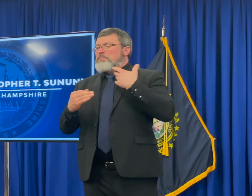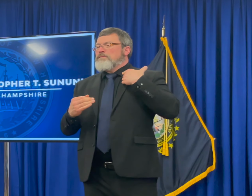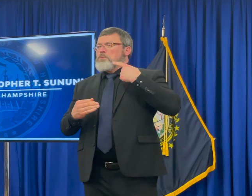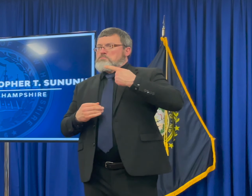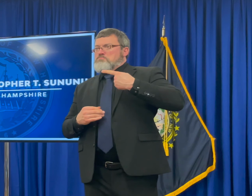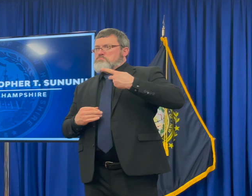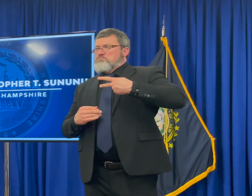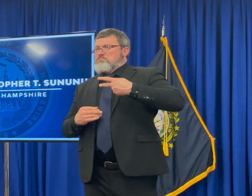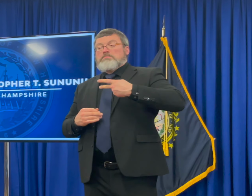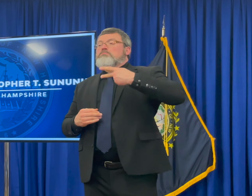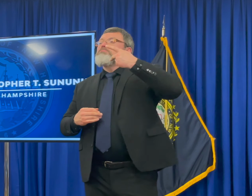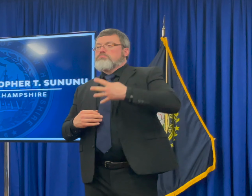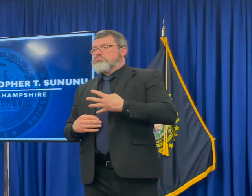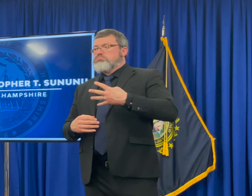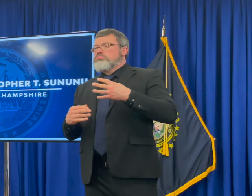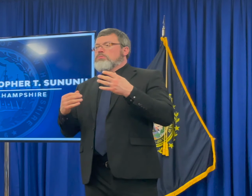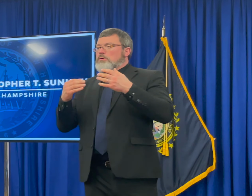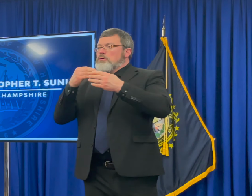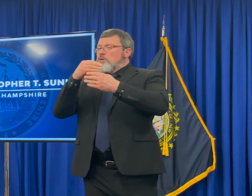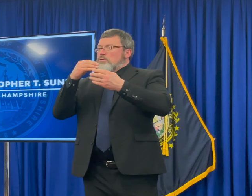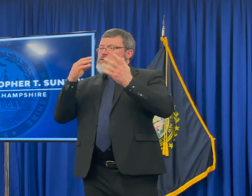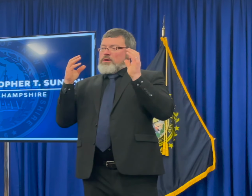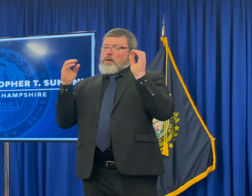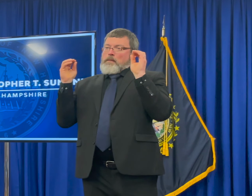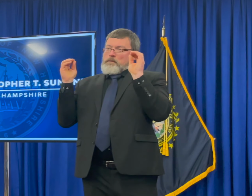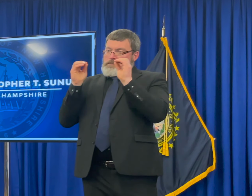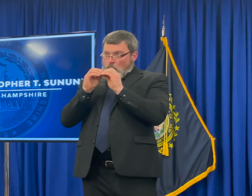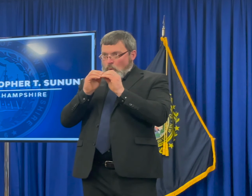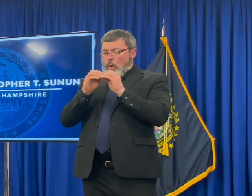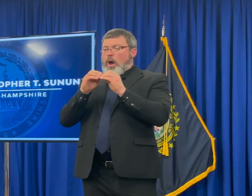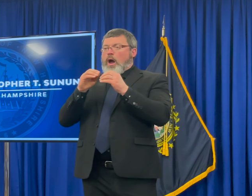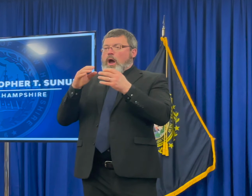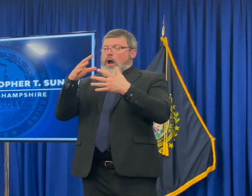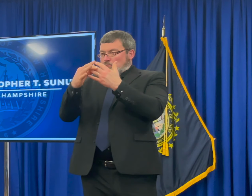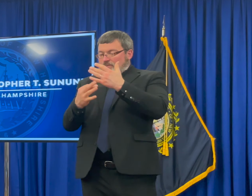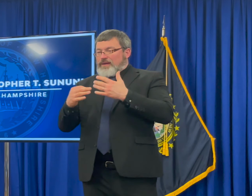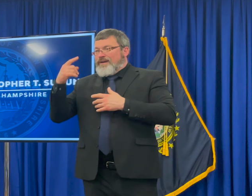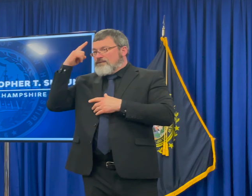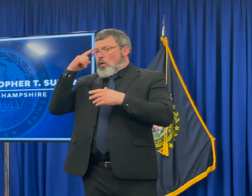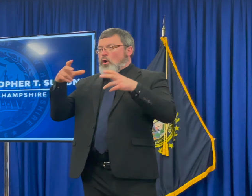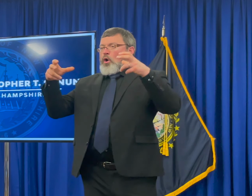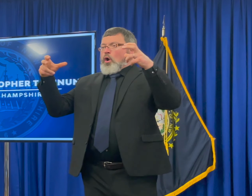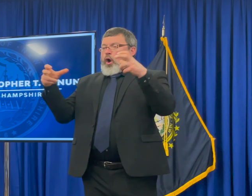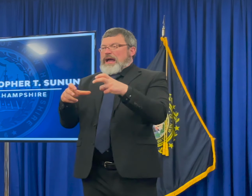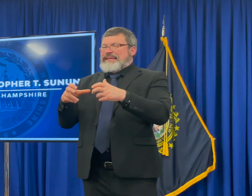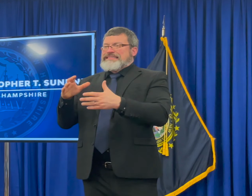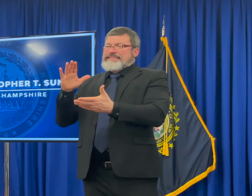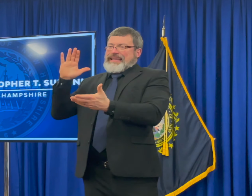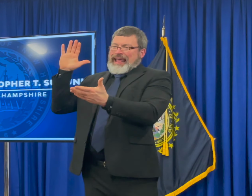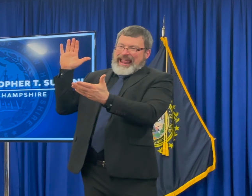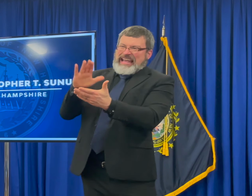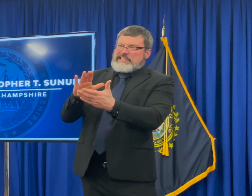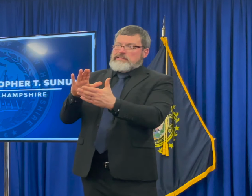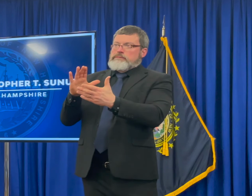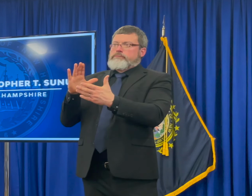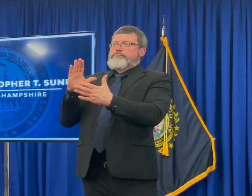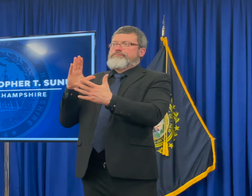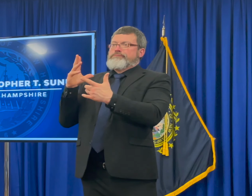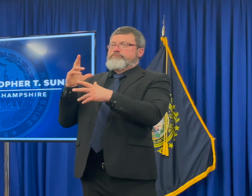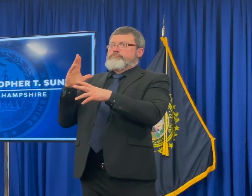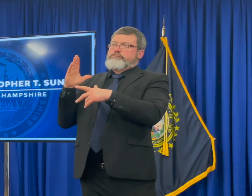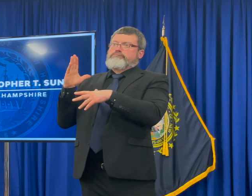of quarantine, right? So as COVID-19 circulates more widely, more people are being diagnosed with COVID-19 and are